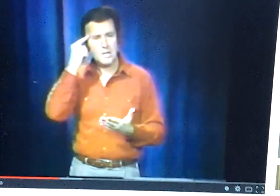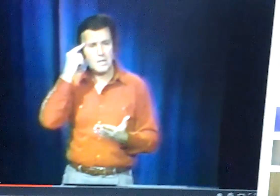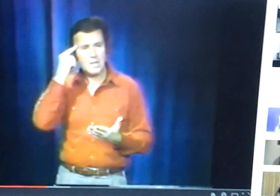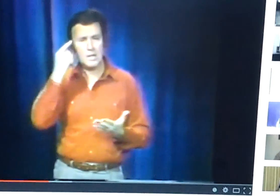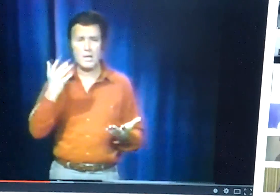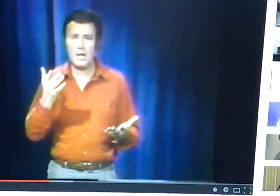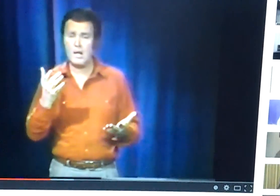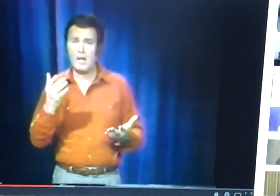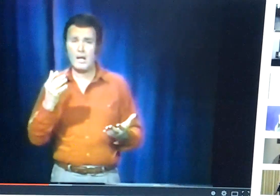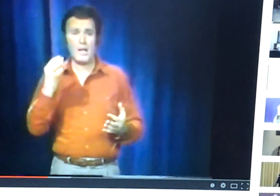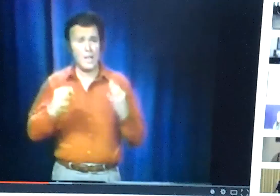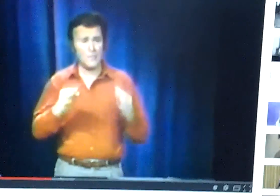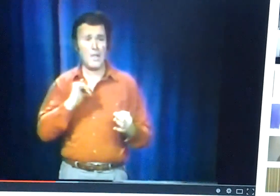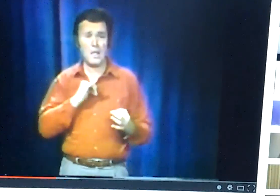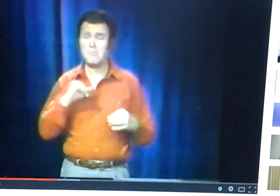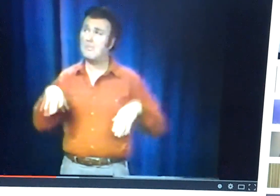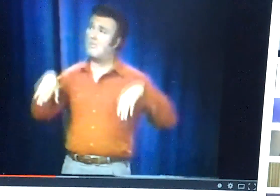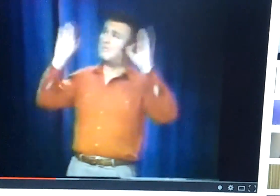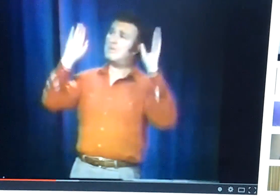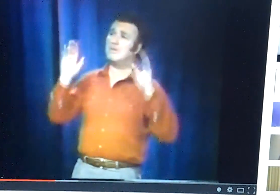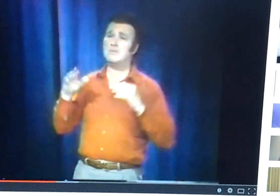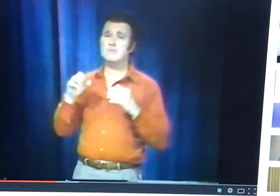And then I had this thought.